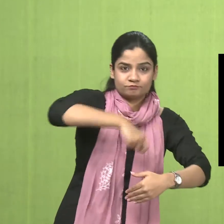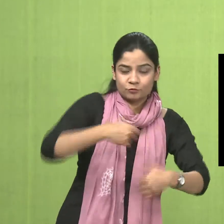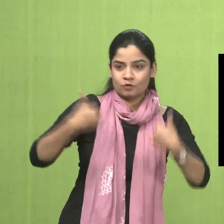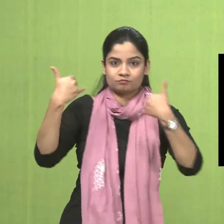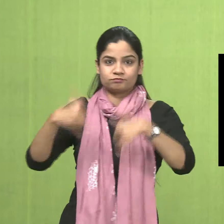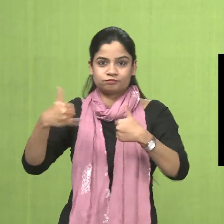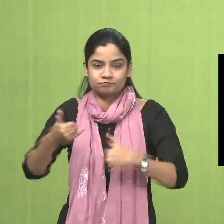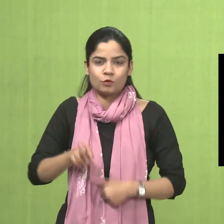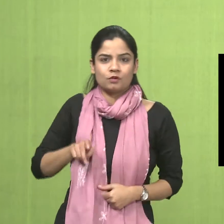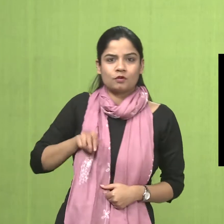activities.